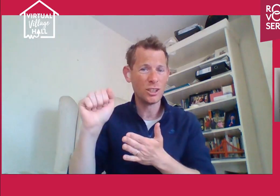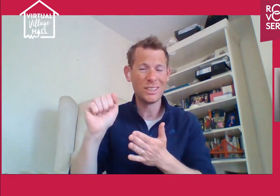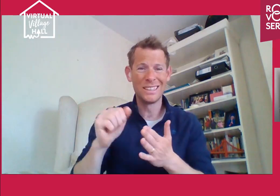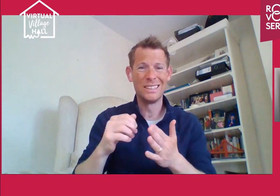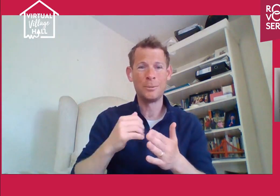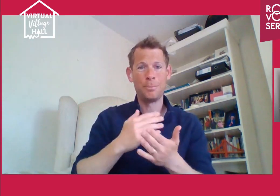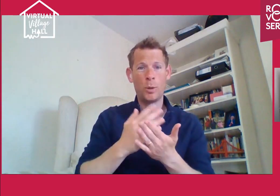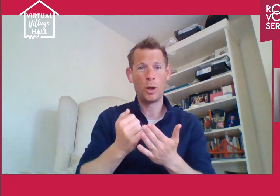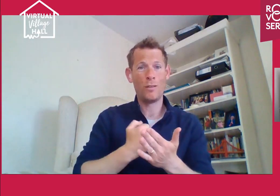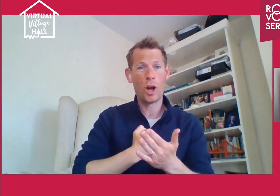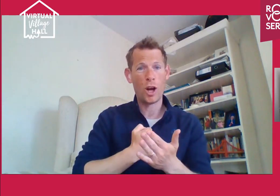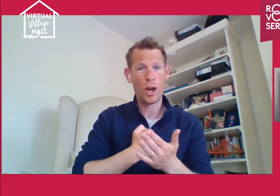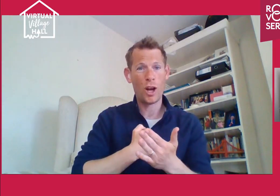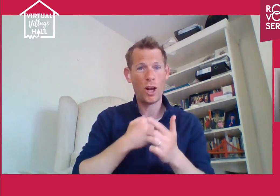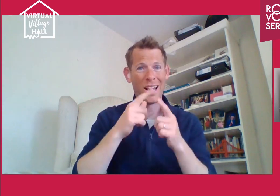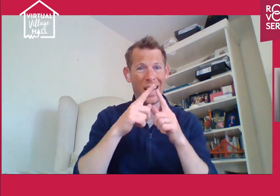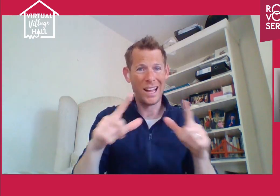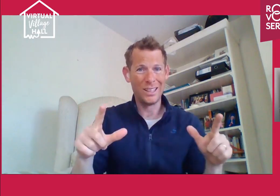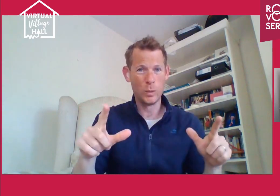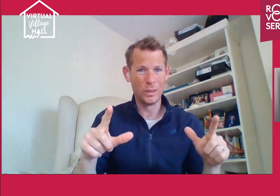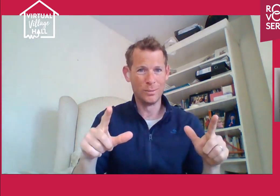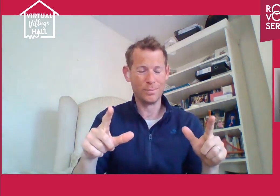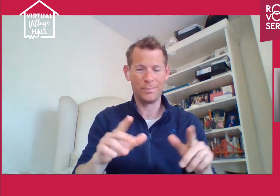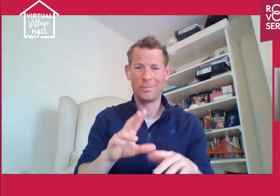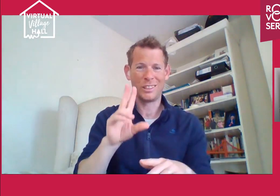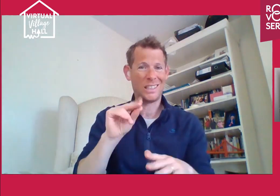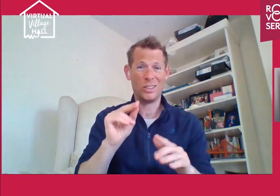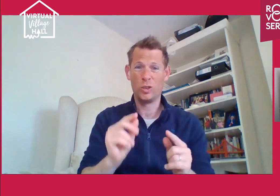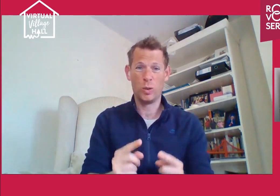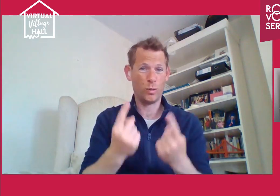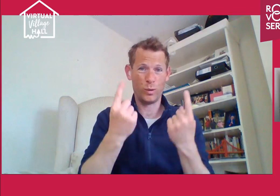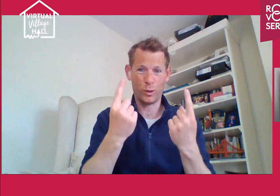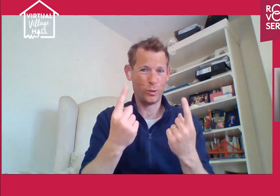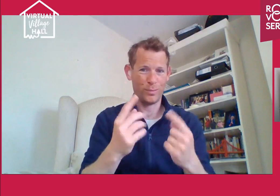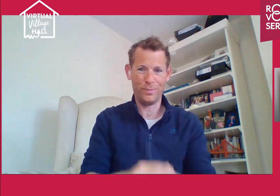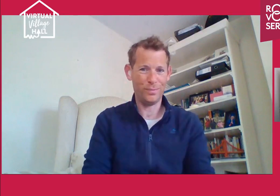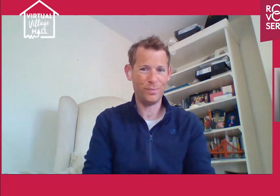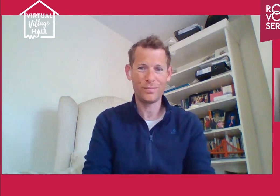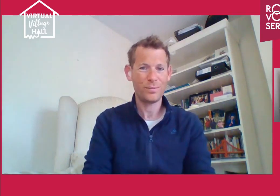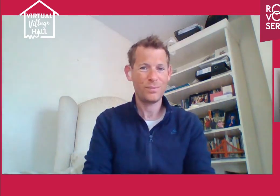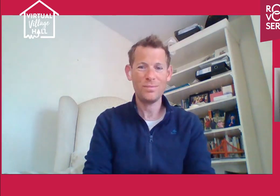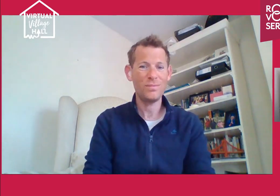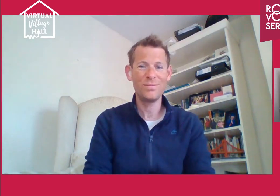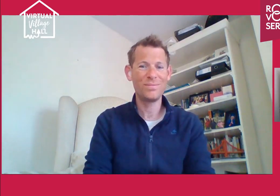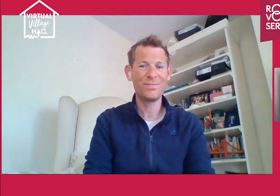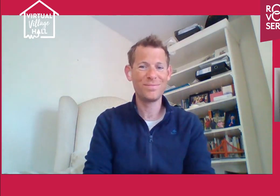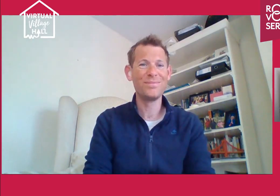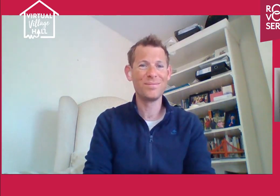deaf culture, it's just part of our language. It's not rude at all.